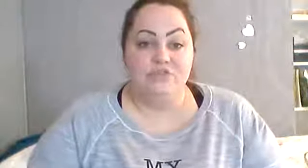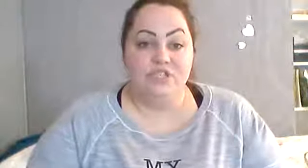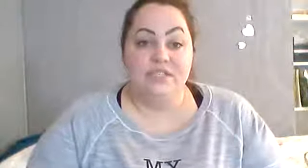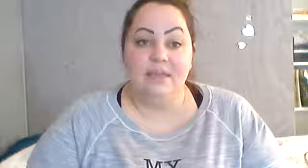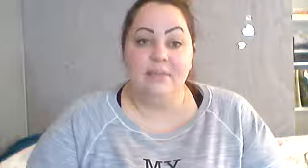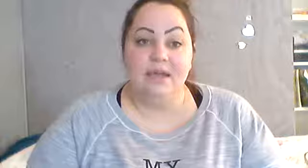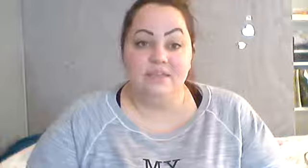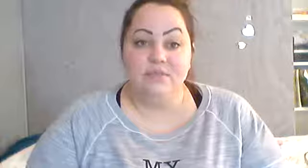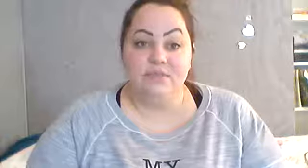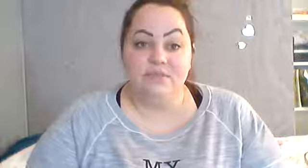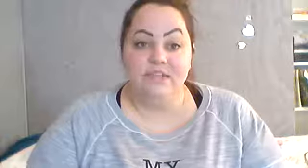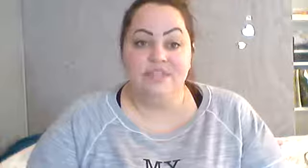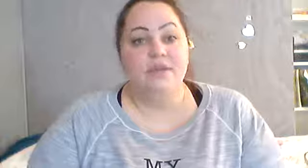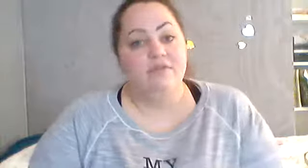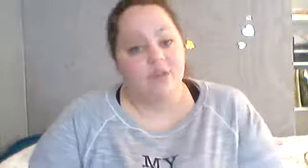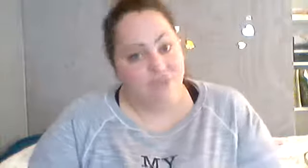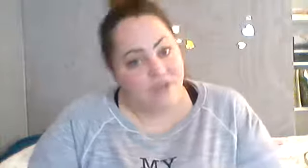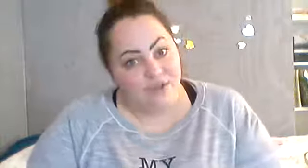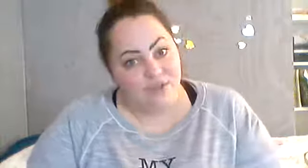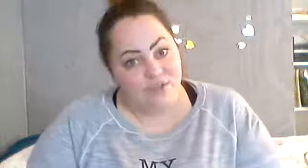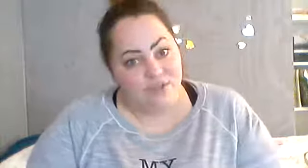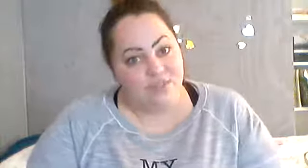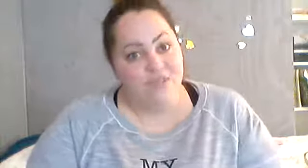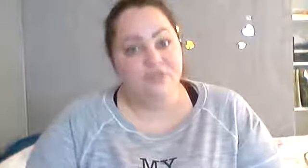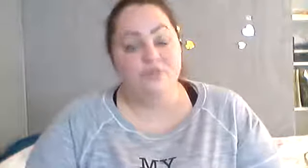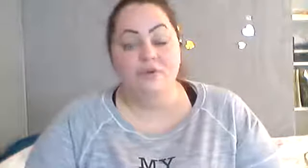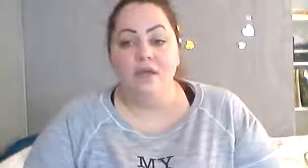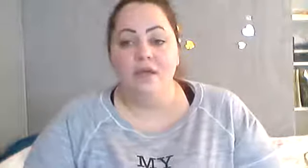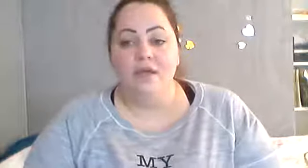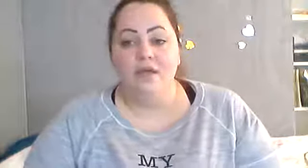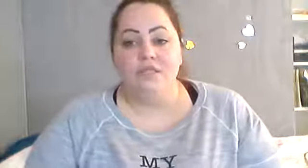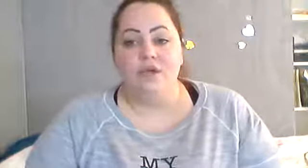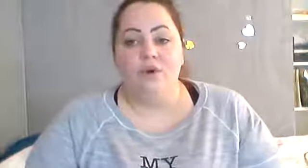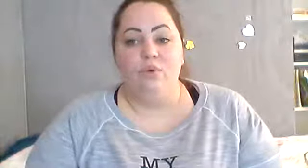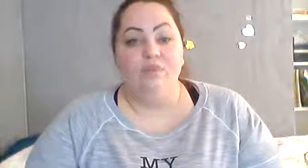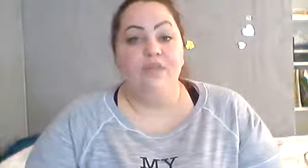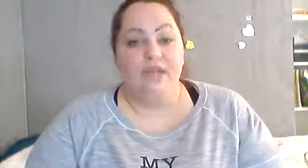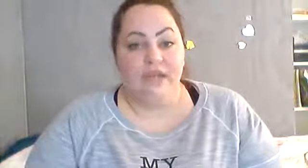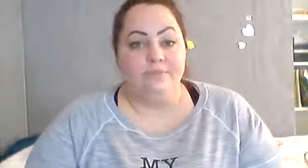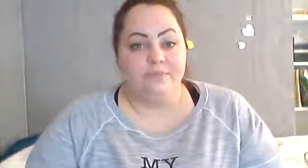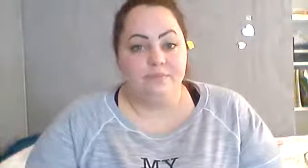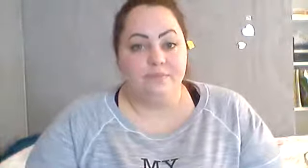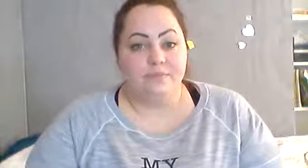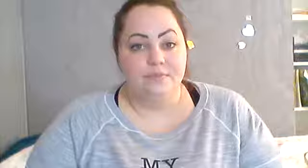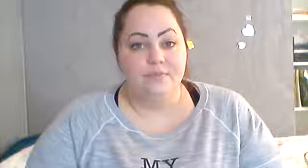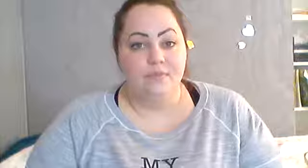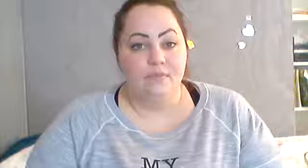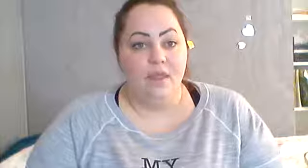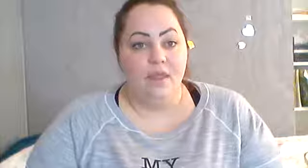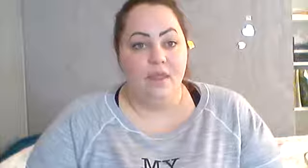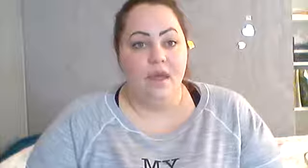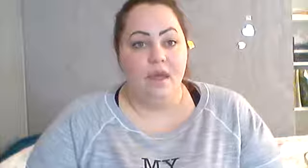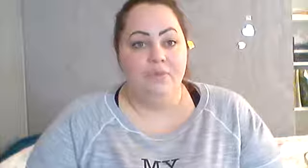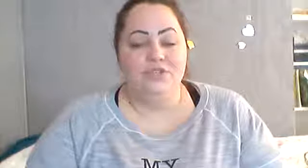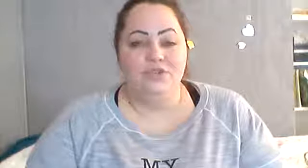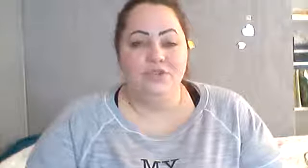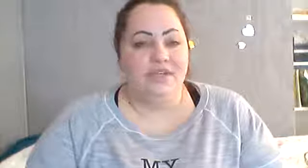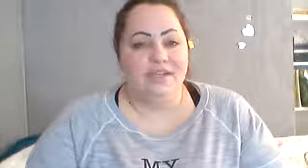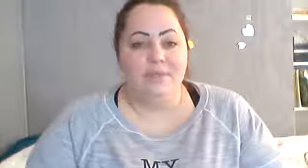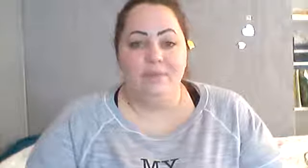going to get back to me with some dates, but I've also got to know the school schedule. So we'll find out. I'm pretty sure they're going to keep high